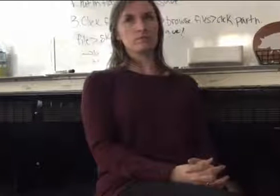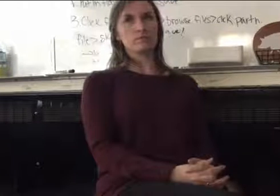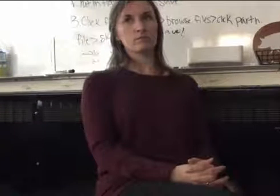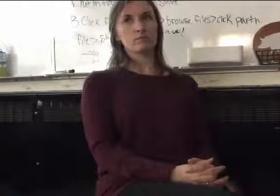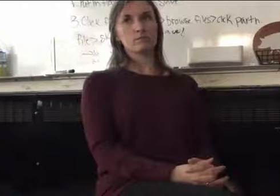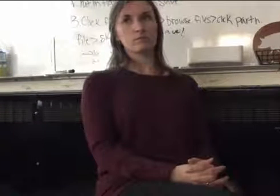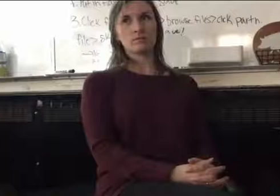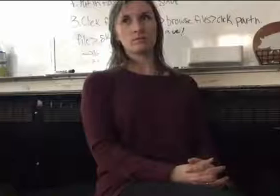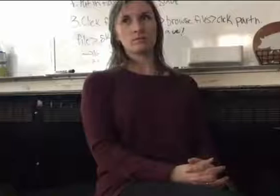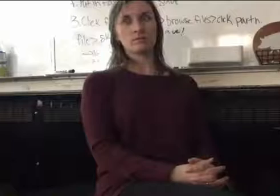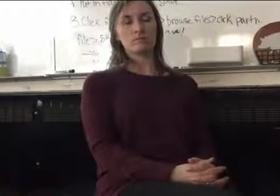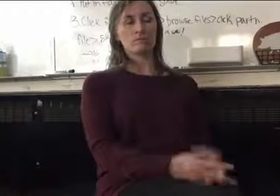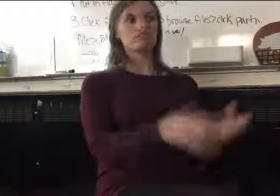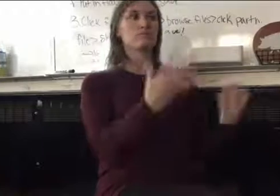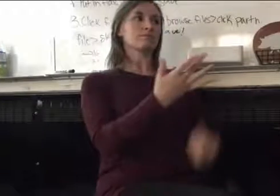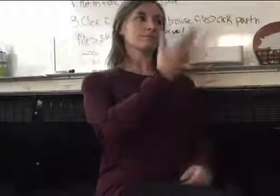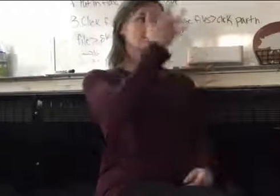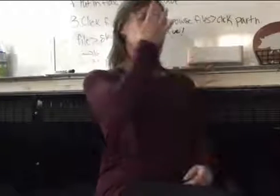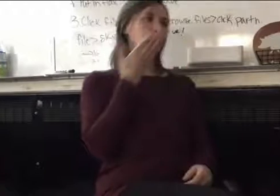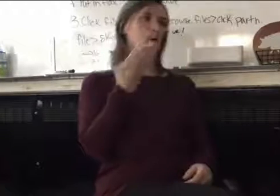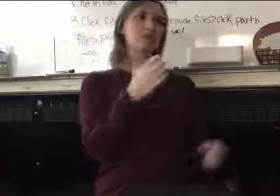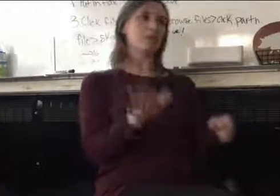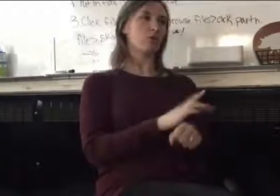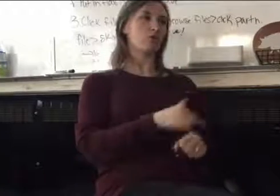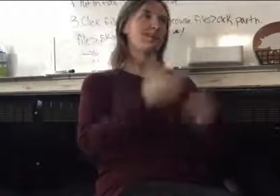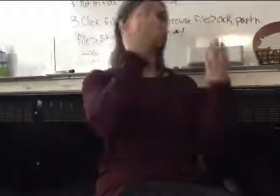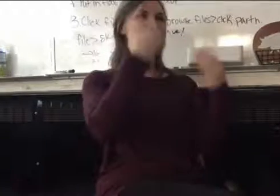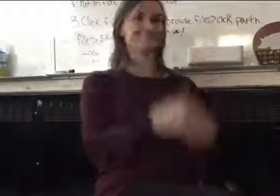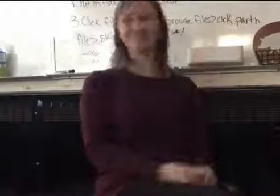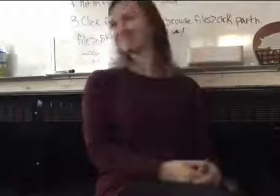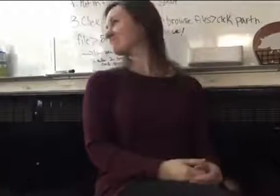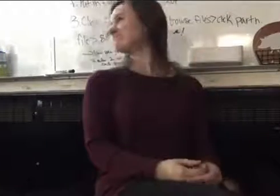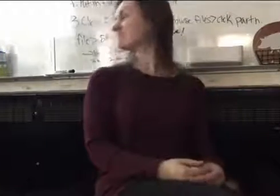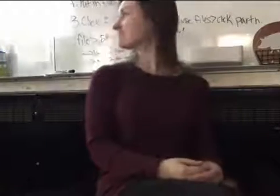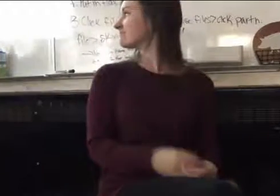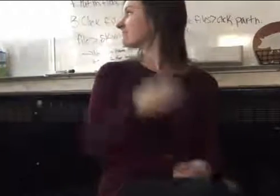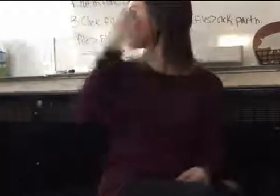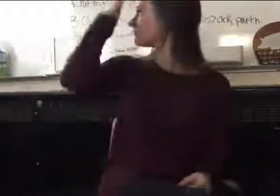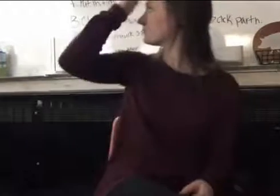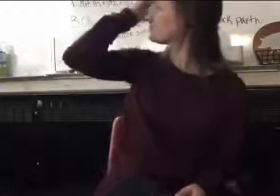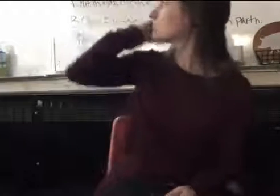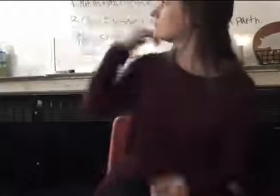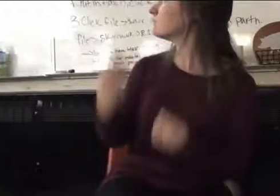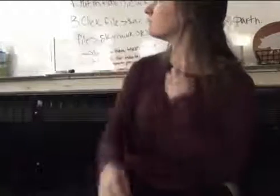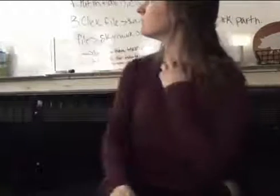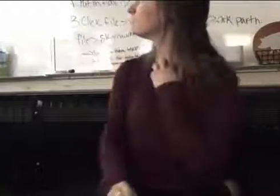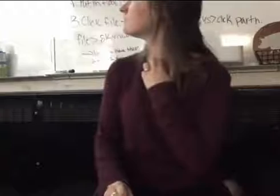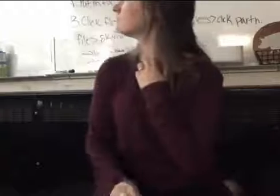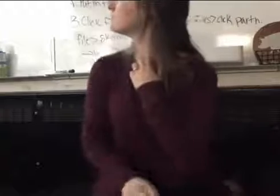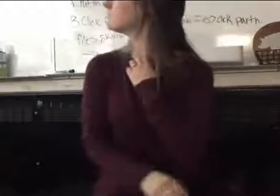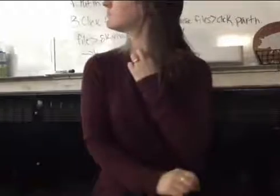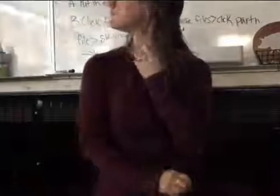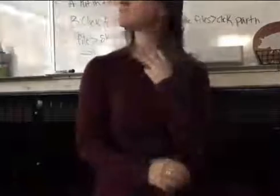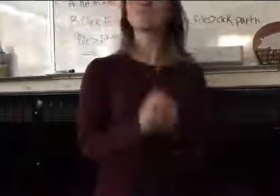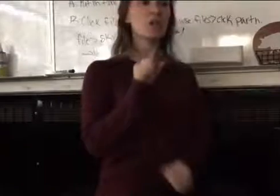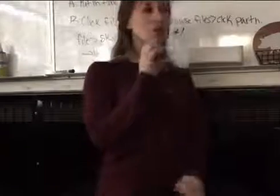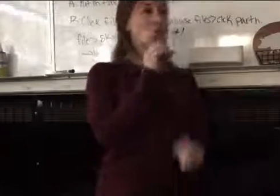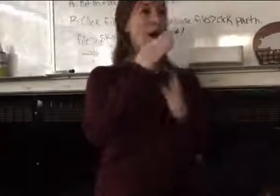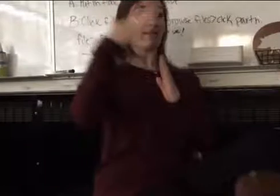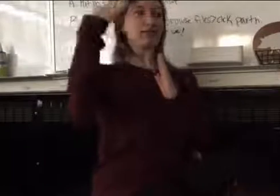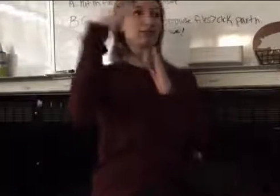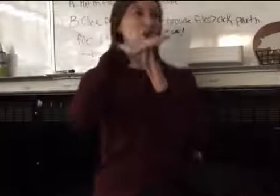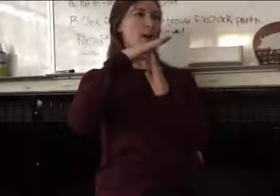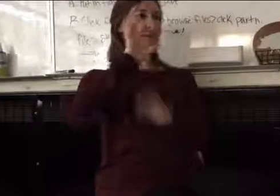Maybe. Oh, it was up there the whole time. All right, so here's basically what he is going to do. So at the top of this